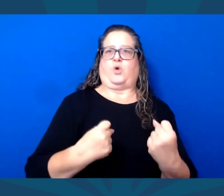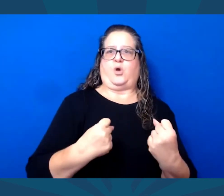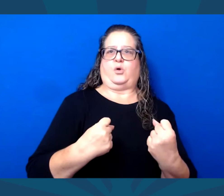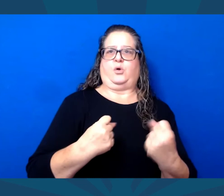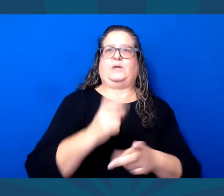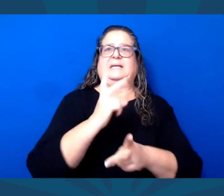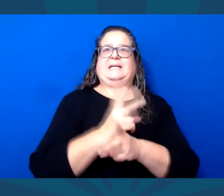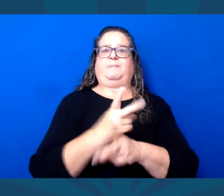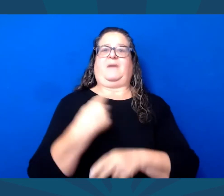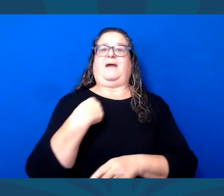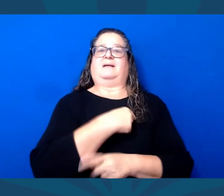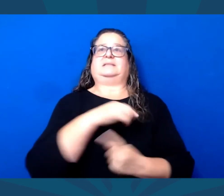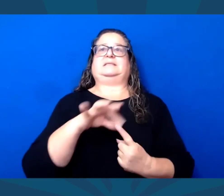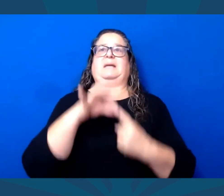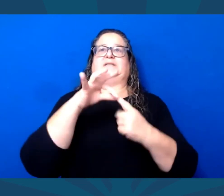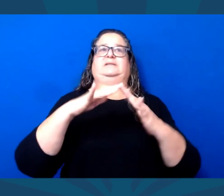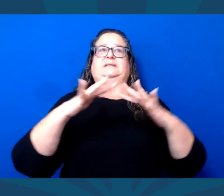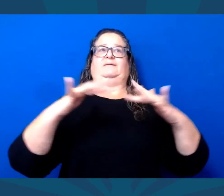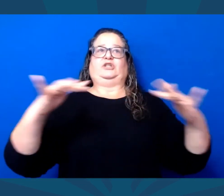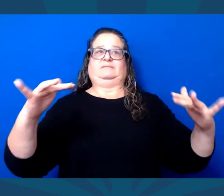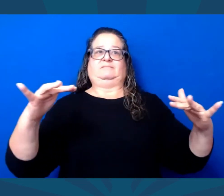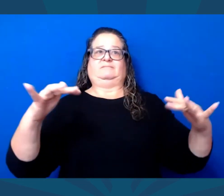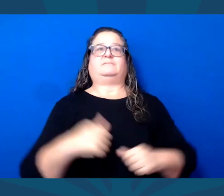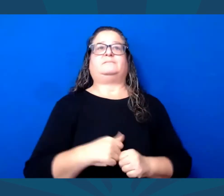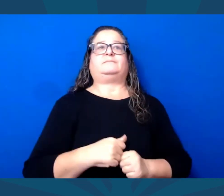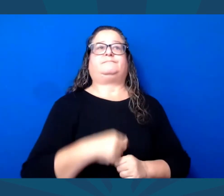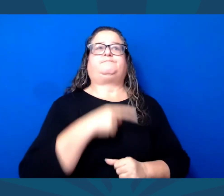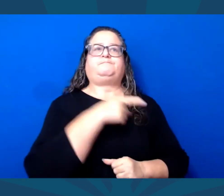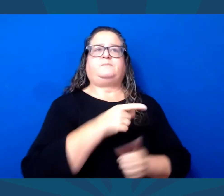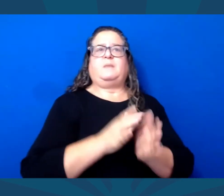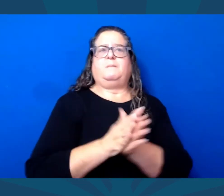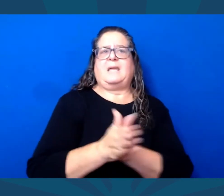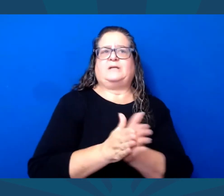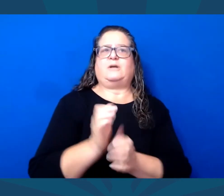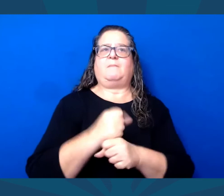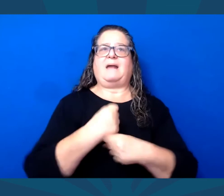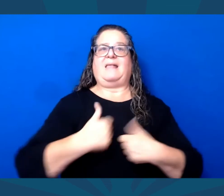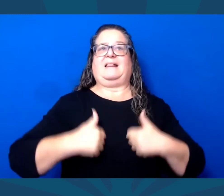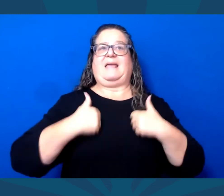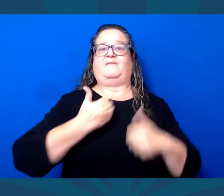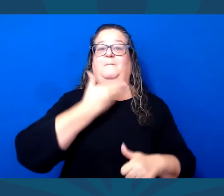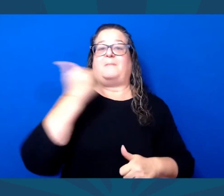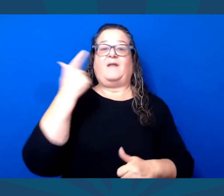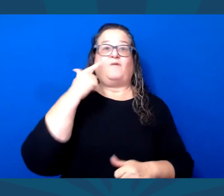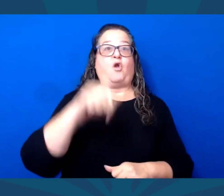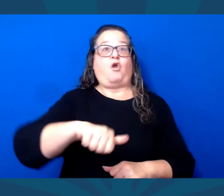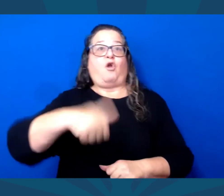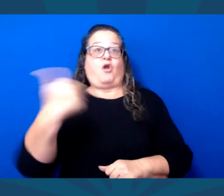stronger and keep us special and diverse. He is passionate about making life better for